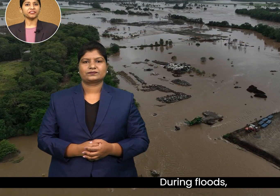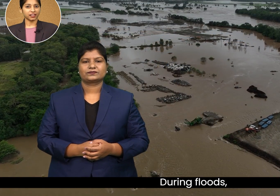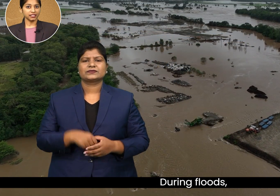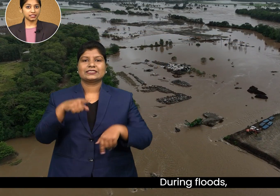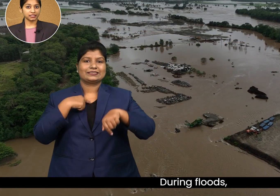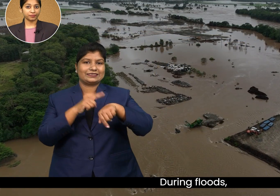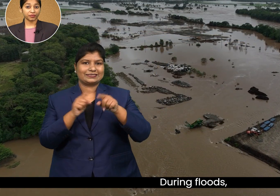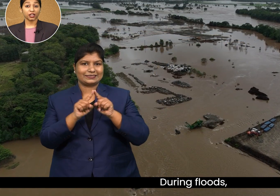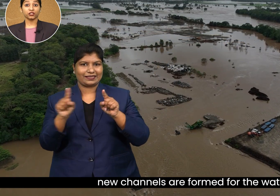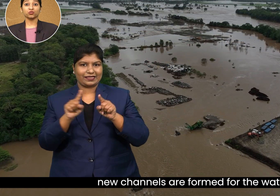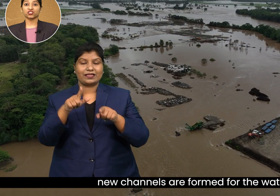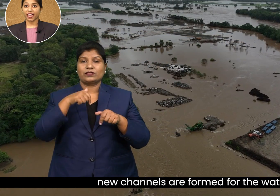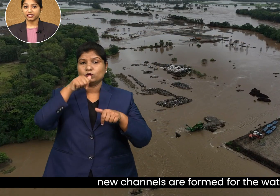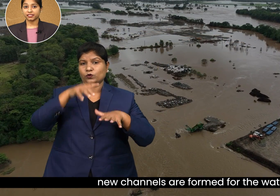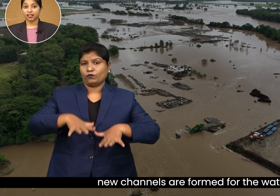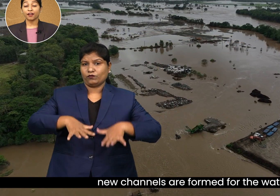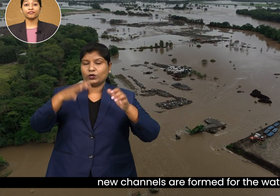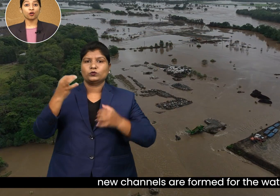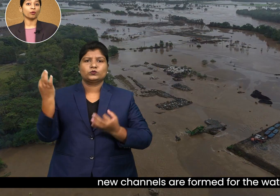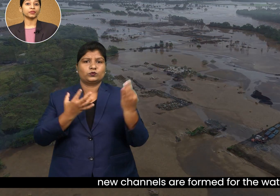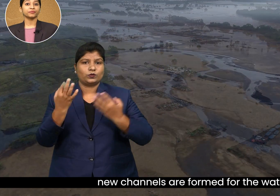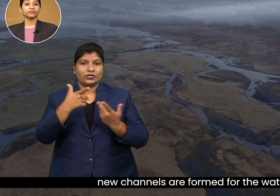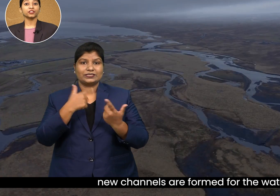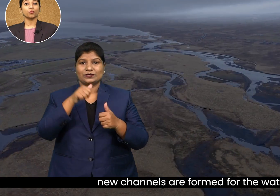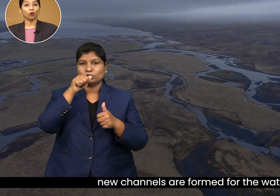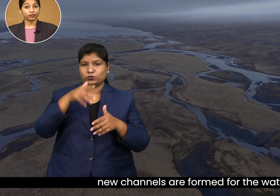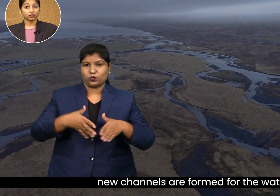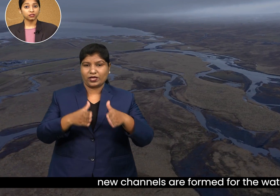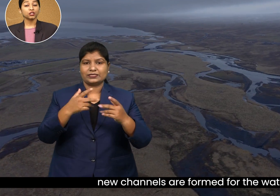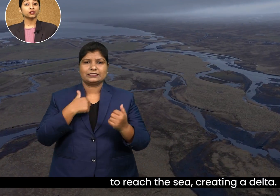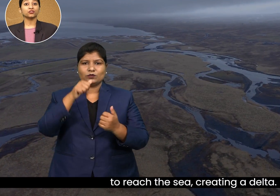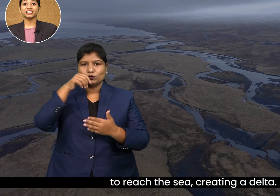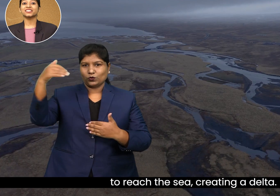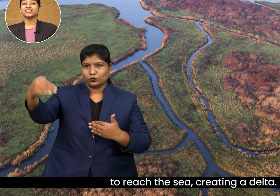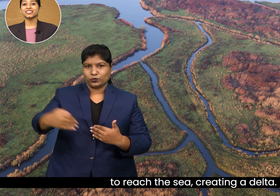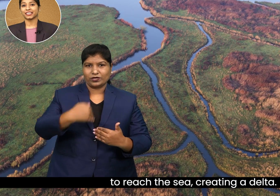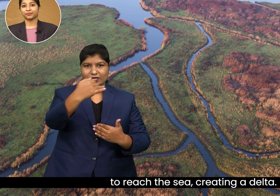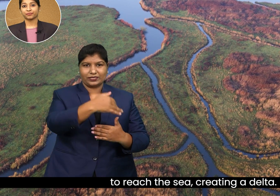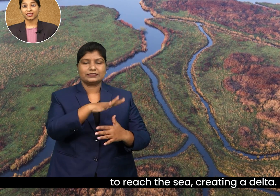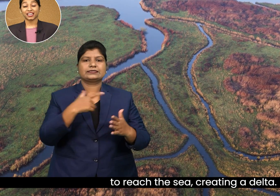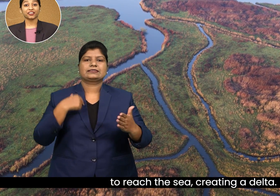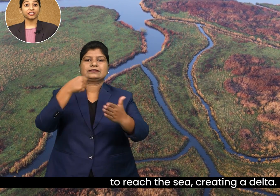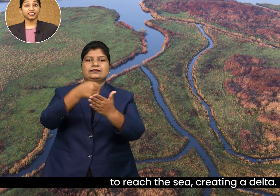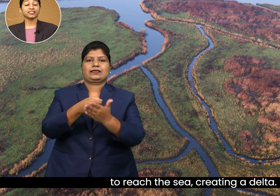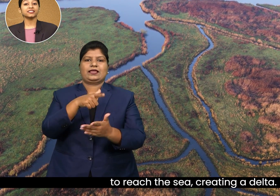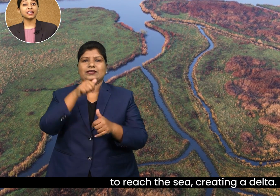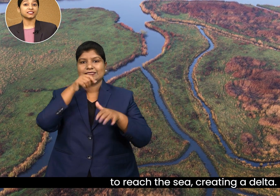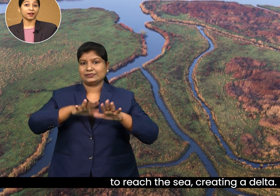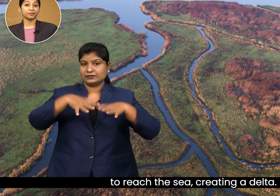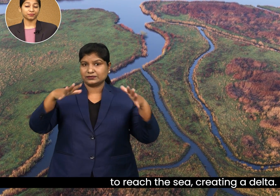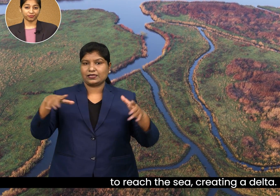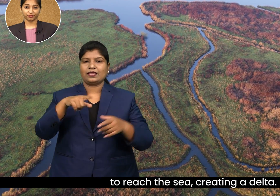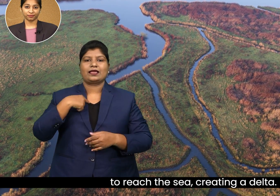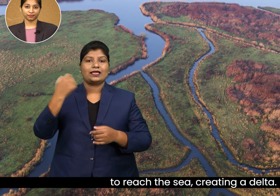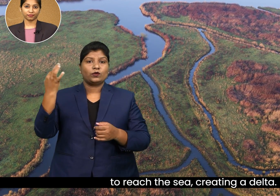During floods, new channels are formed for the water to reach the sea, creating a